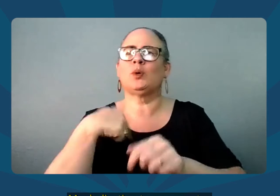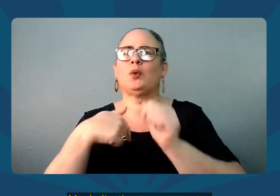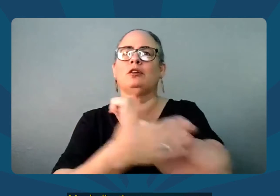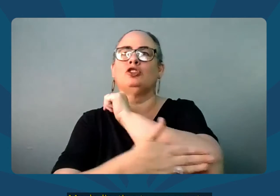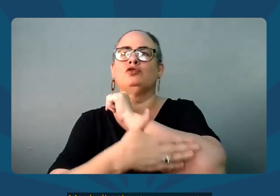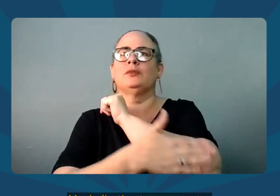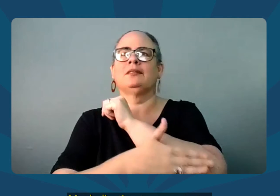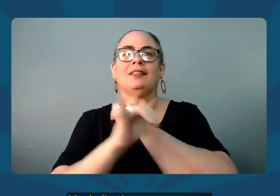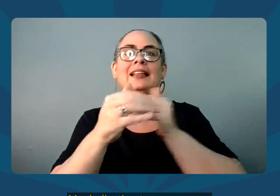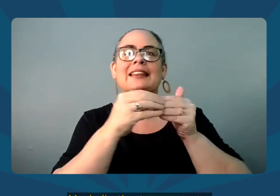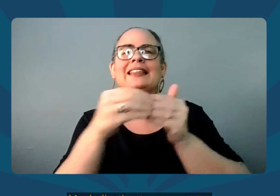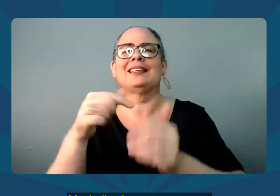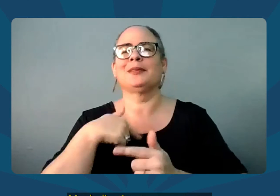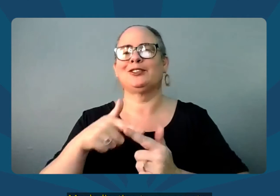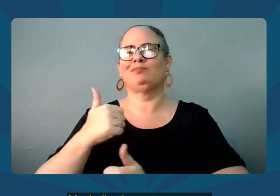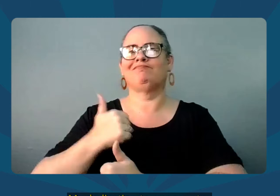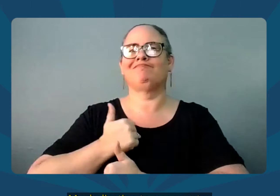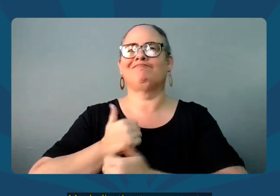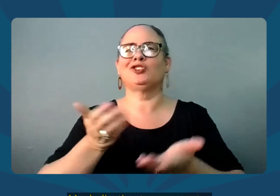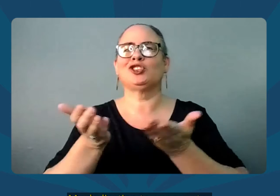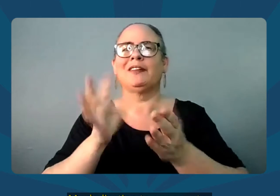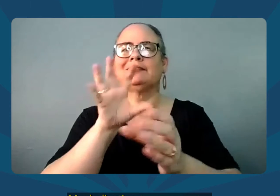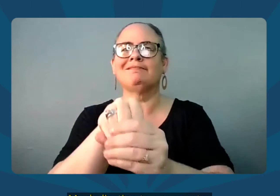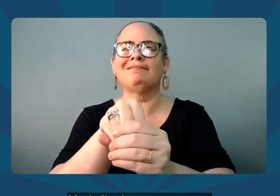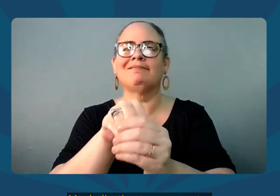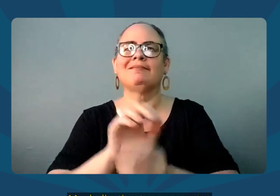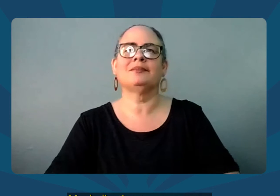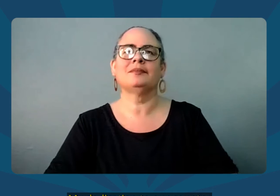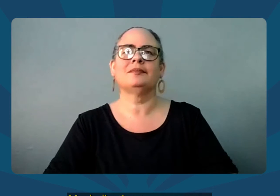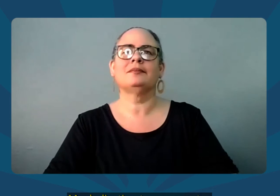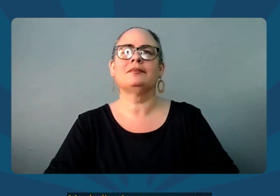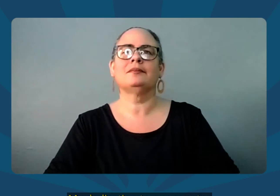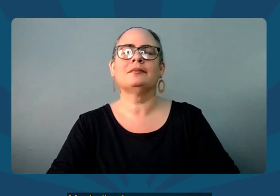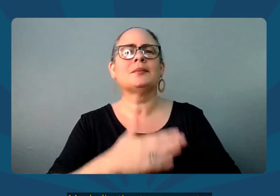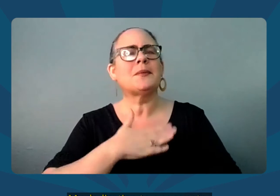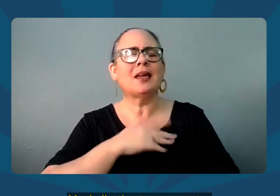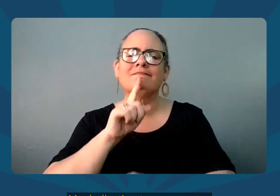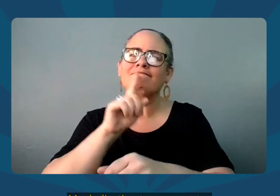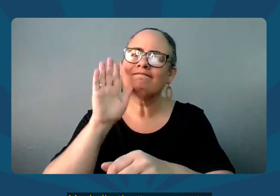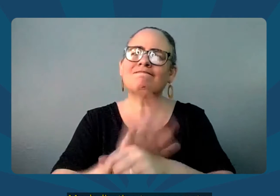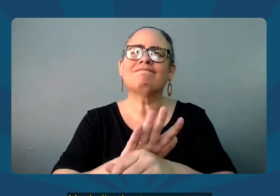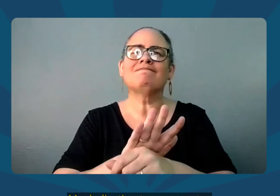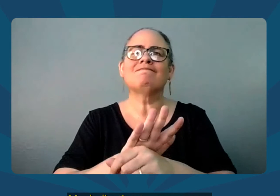My dedication to our country led me to military service.